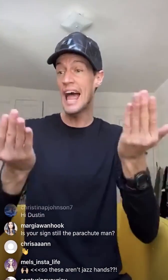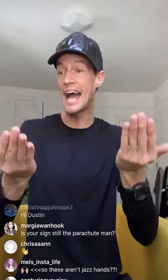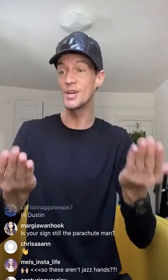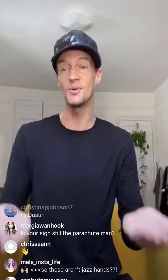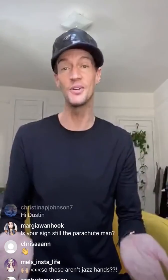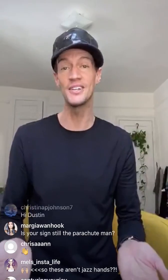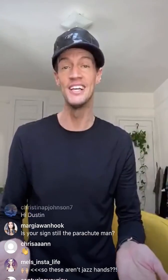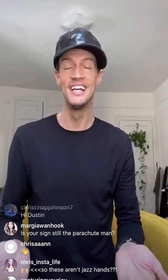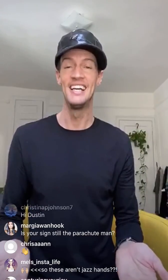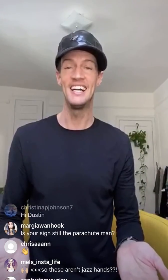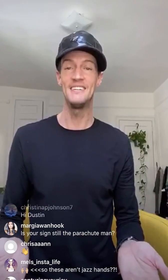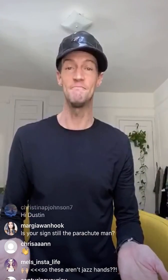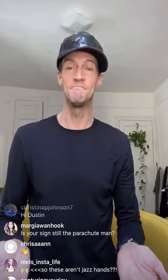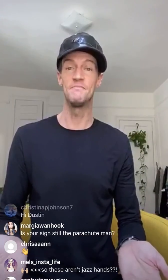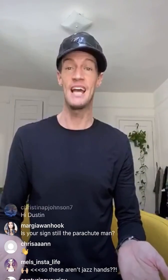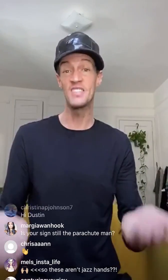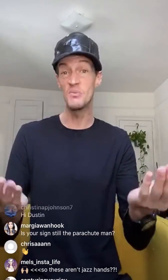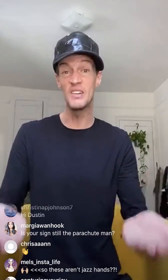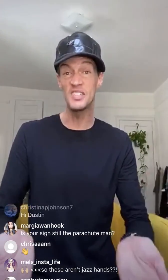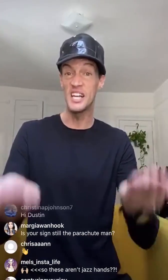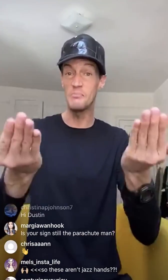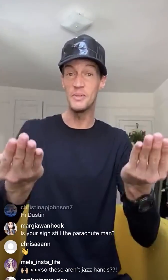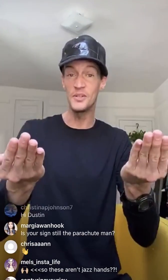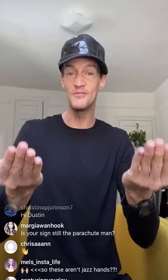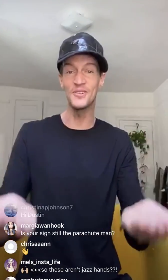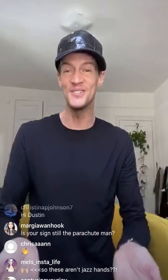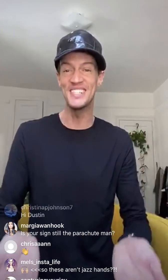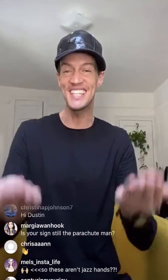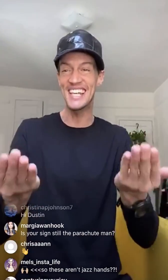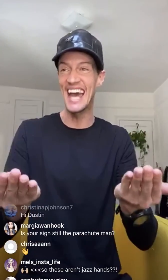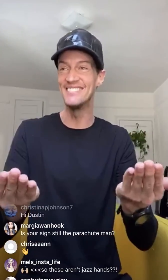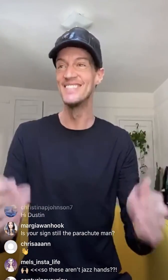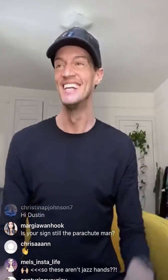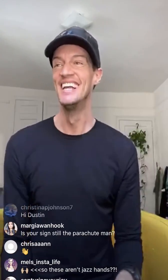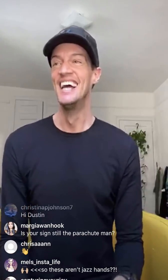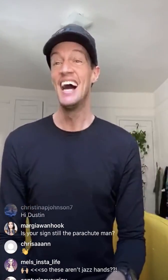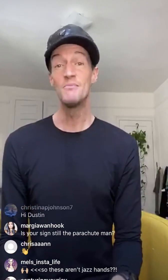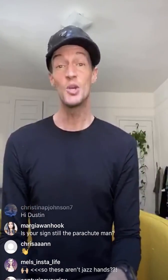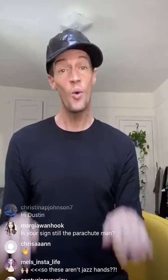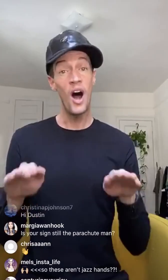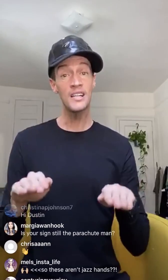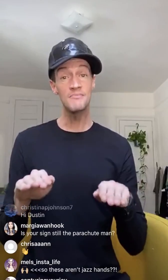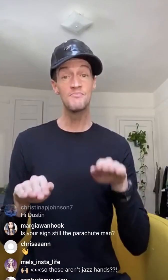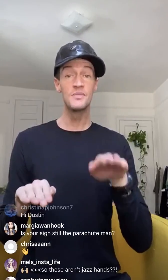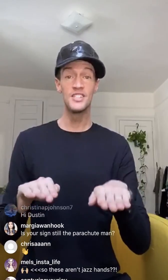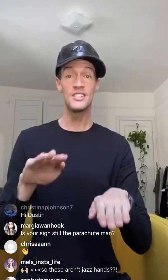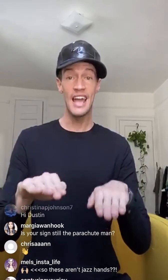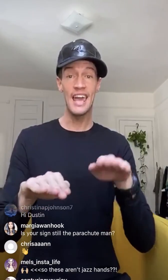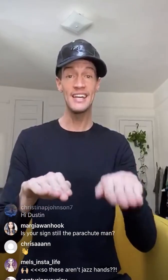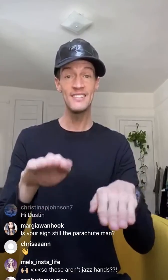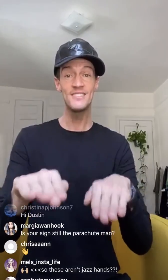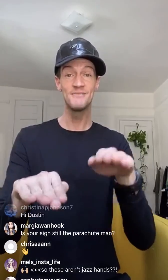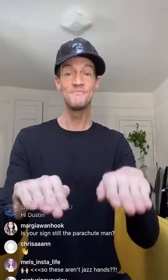morning. Arise. You can also show rise if you're referring not to a person, just with your hands. So like if you wanted